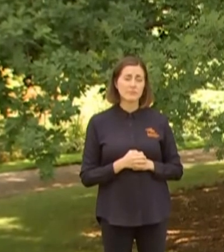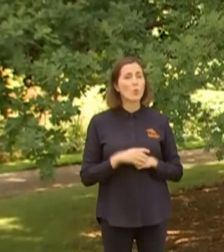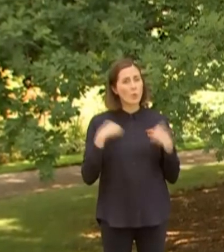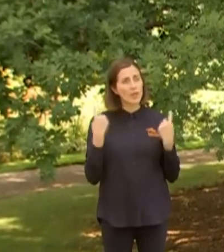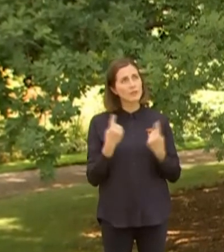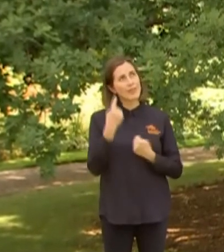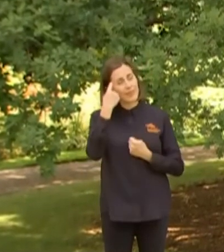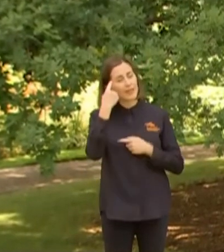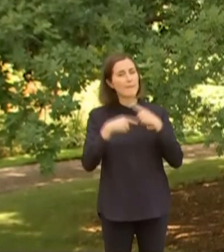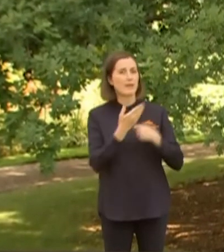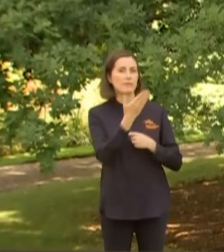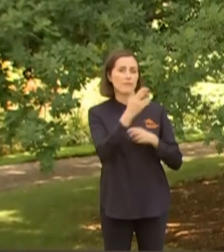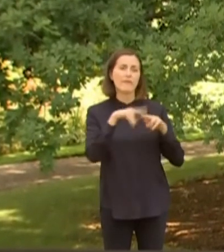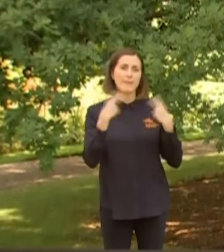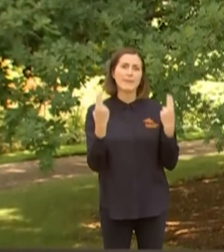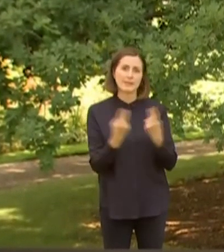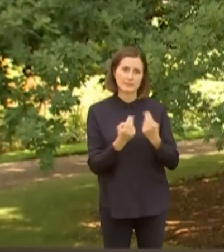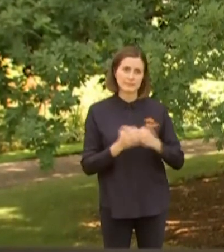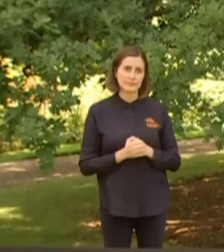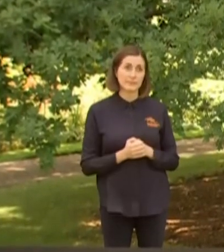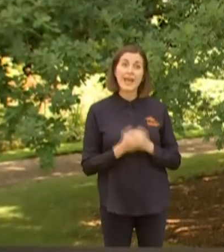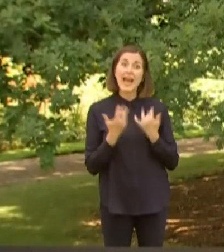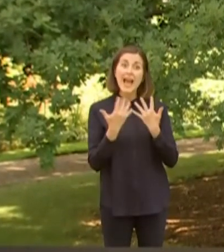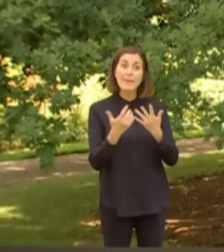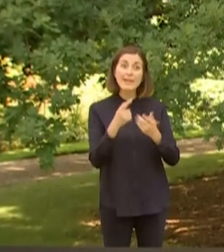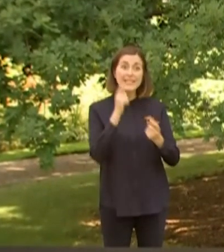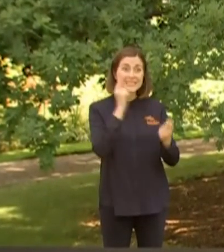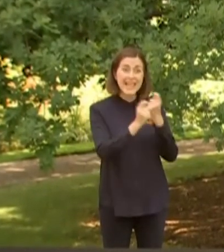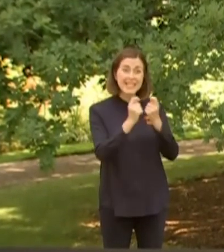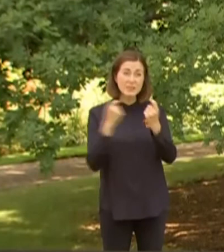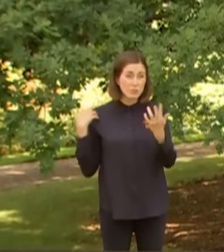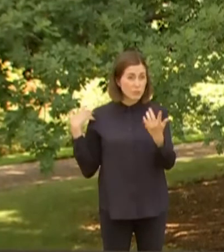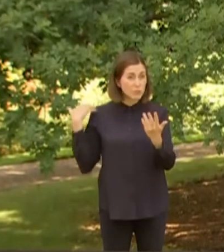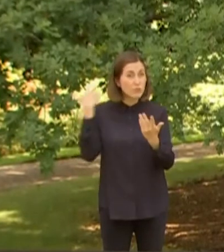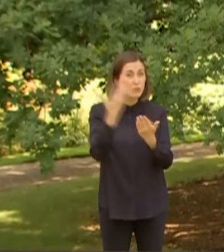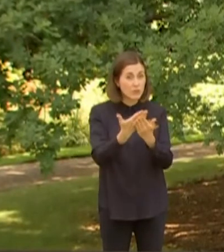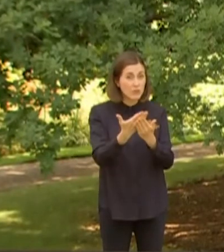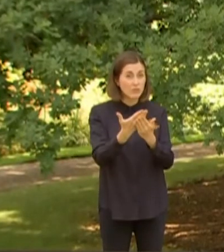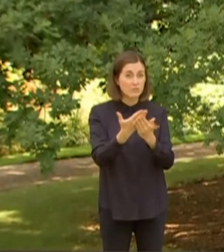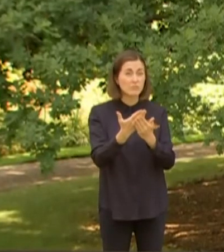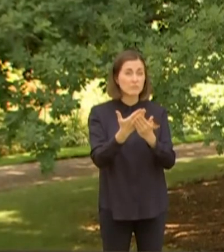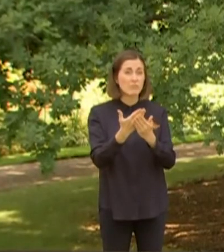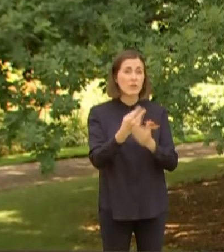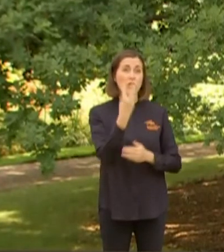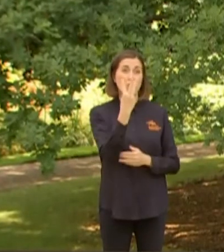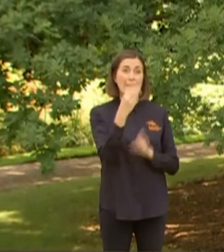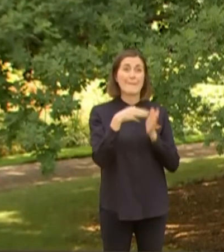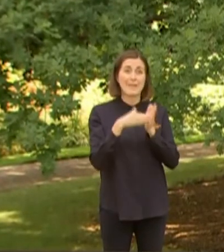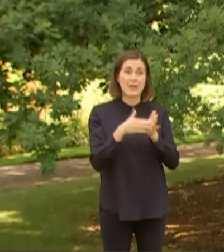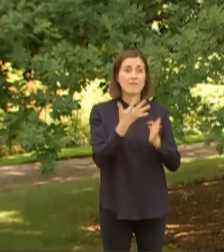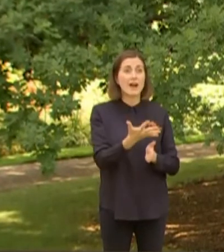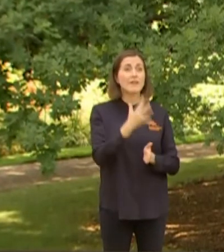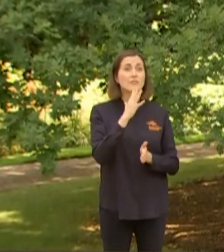and prayers. Total number of test results that have been received since the beginning of the pandemic is